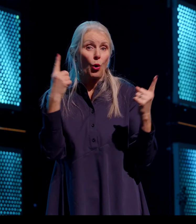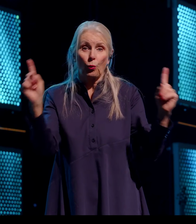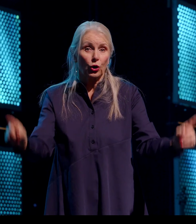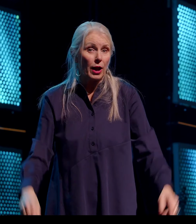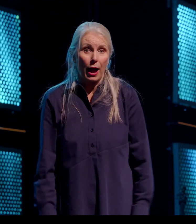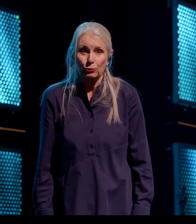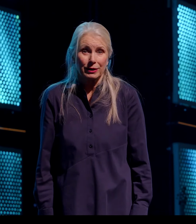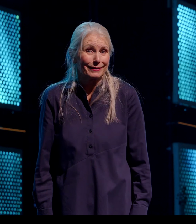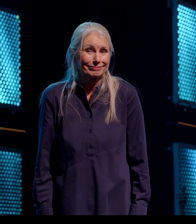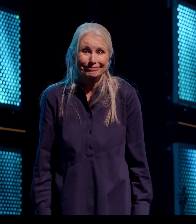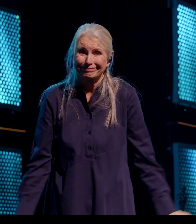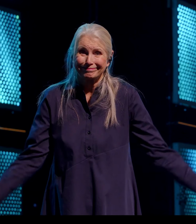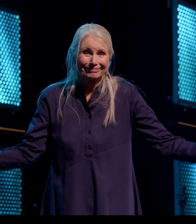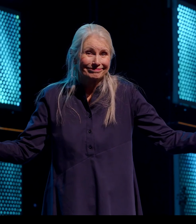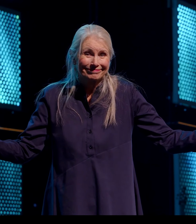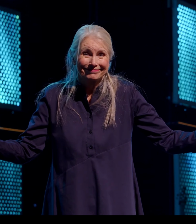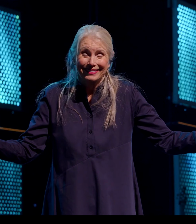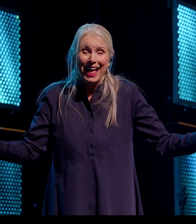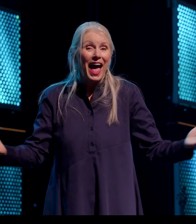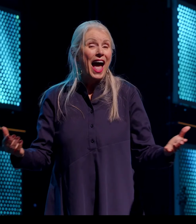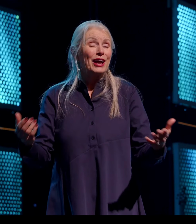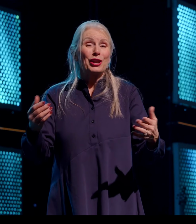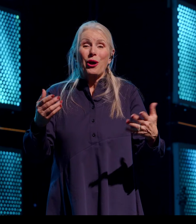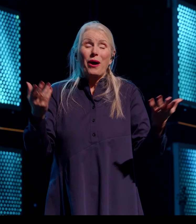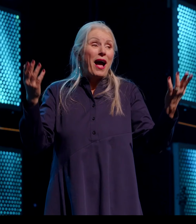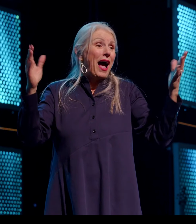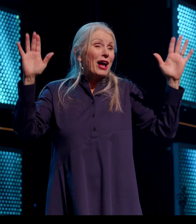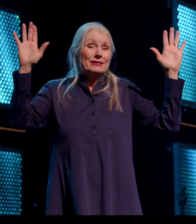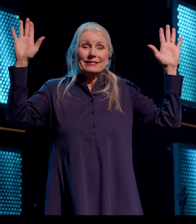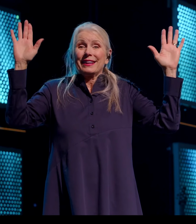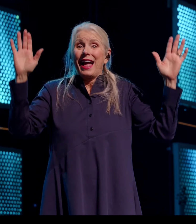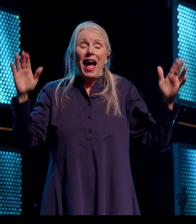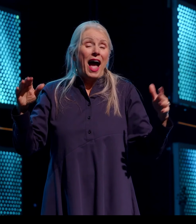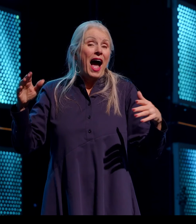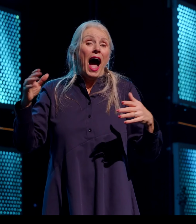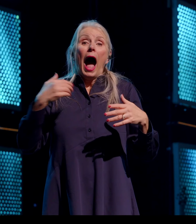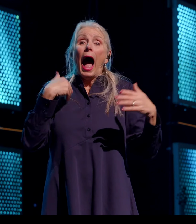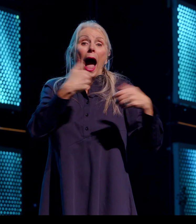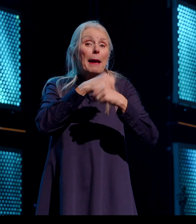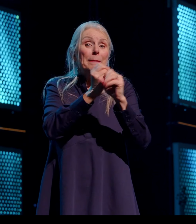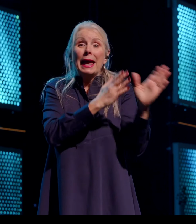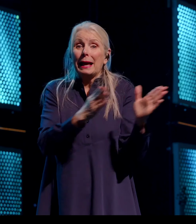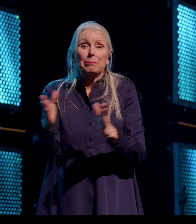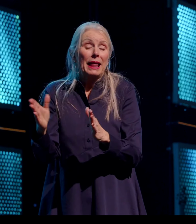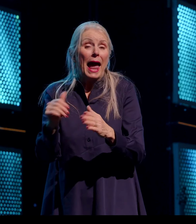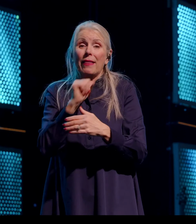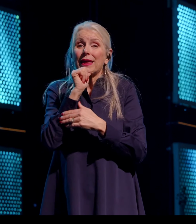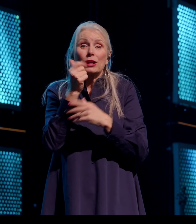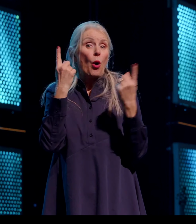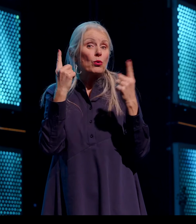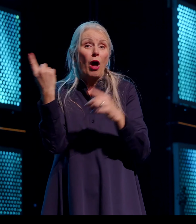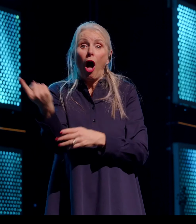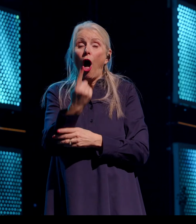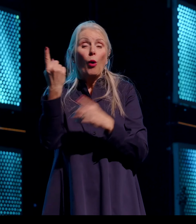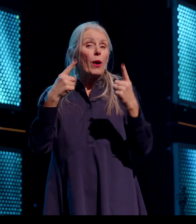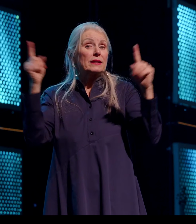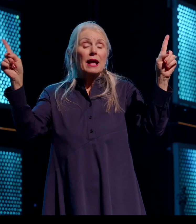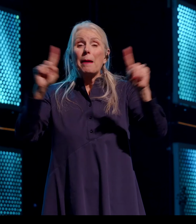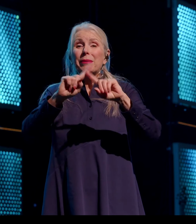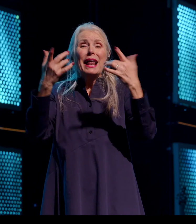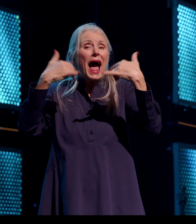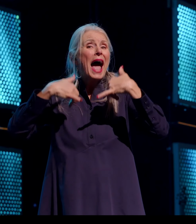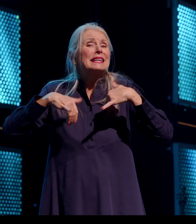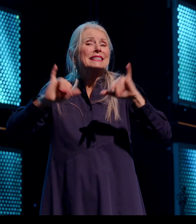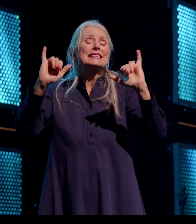out in life? I put two hands up. You know, they don't always work out. But I still love making